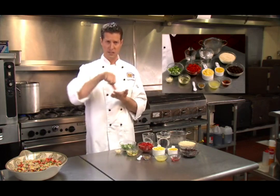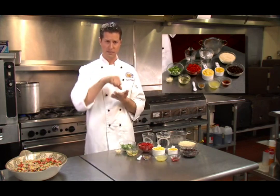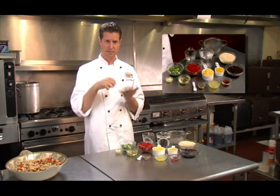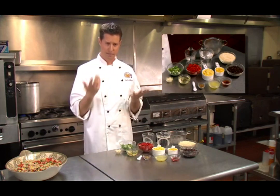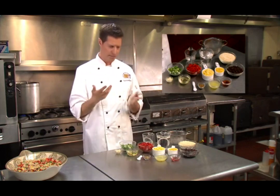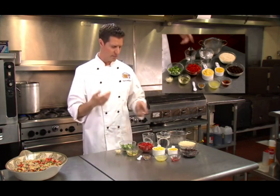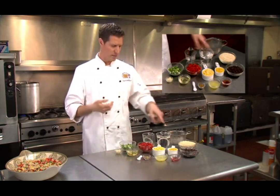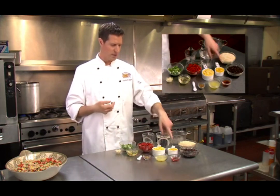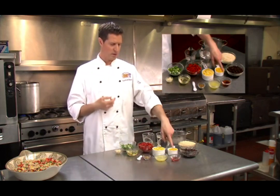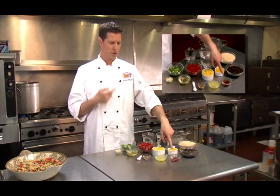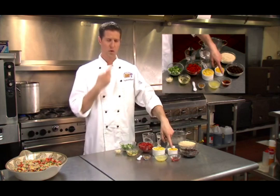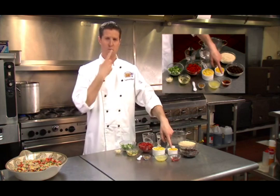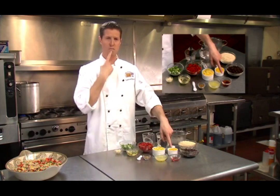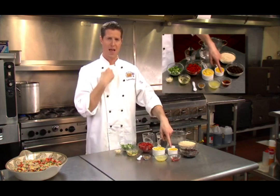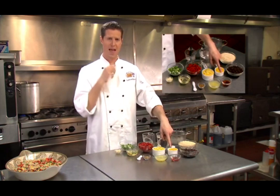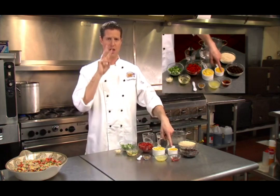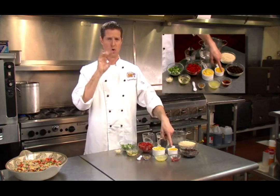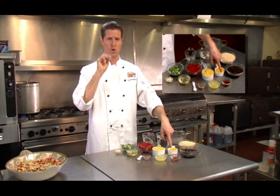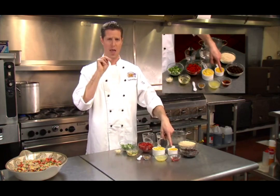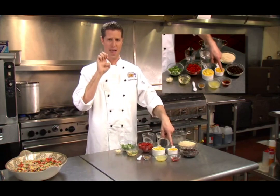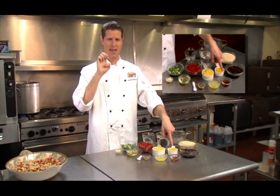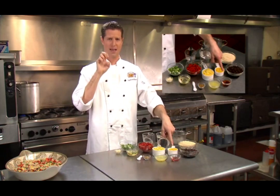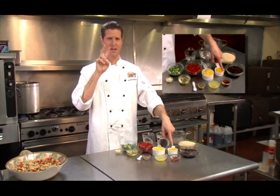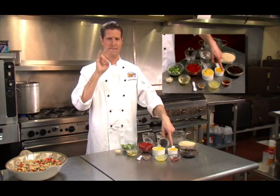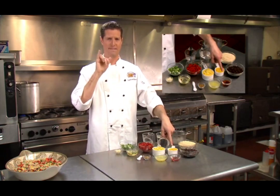For the dressing, put red wine vinegar,